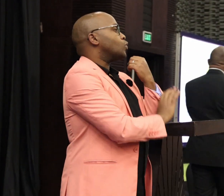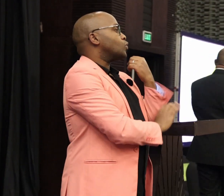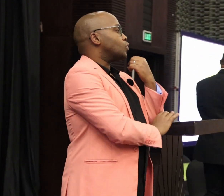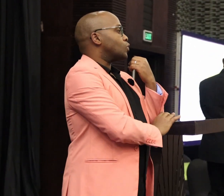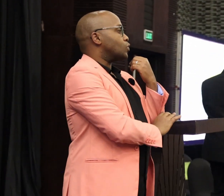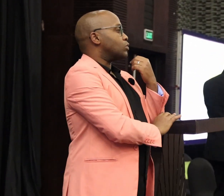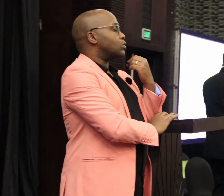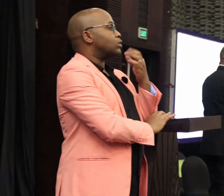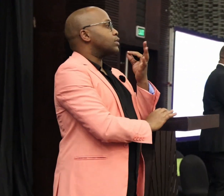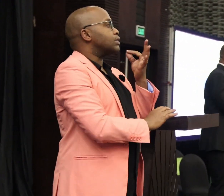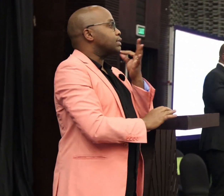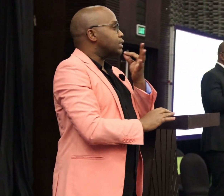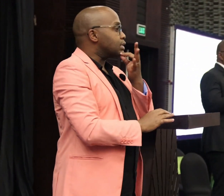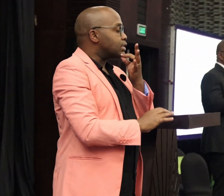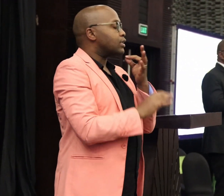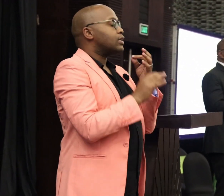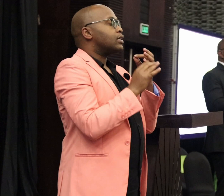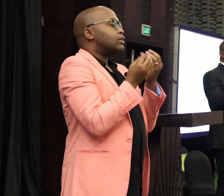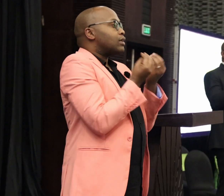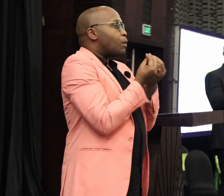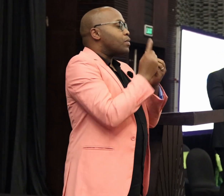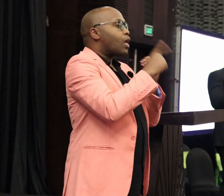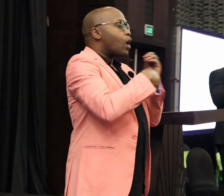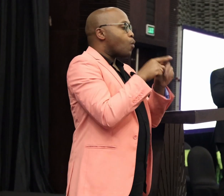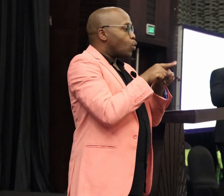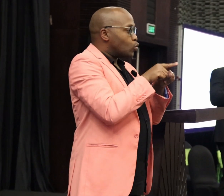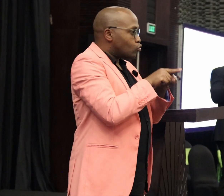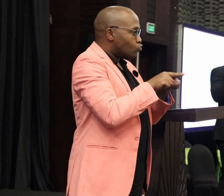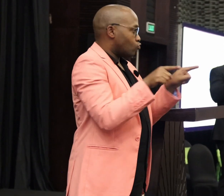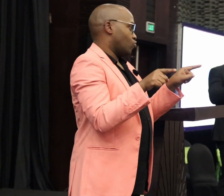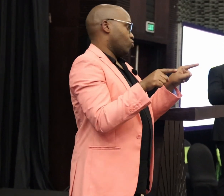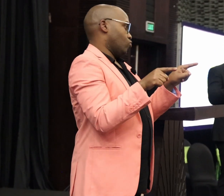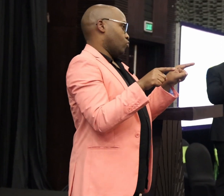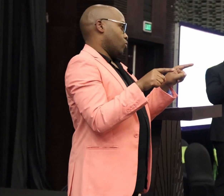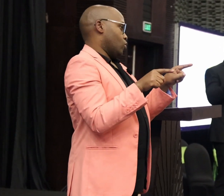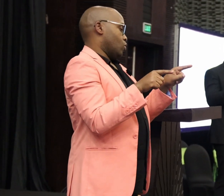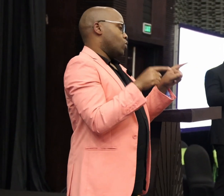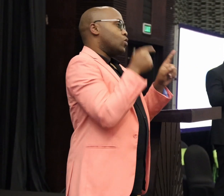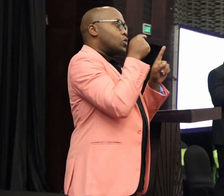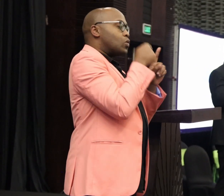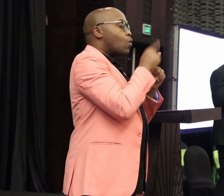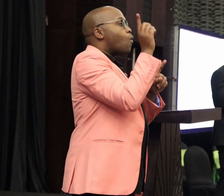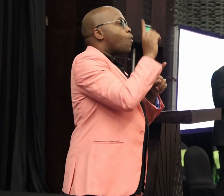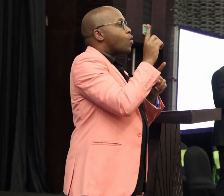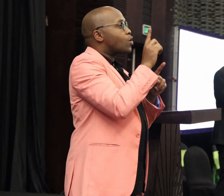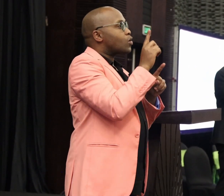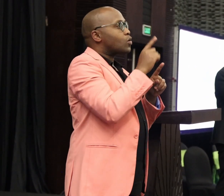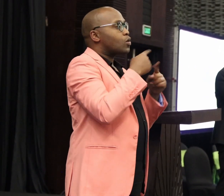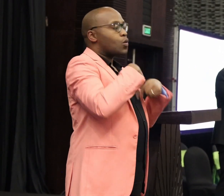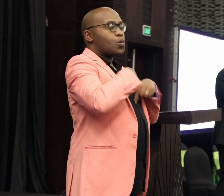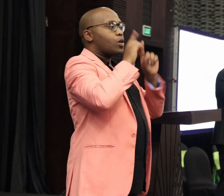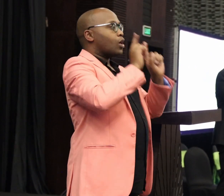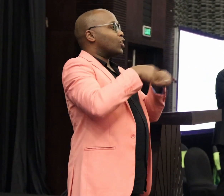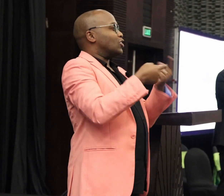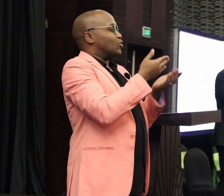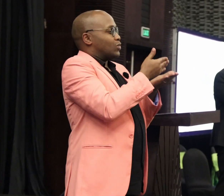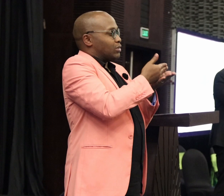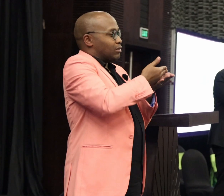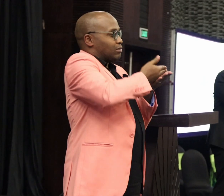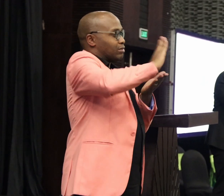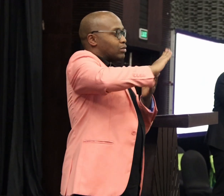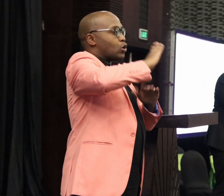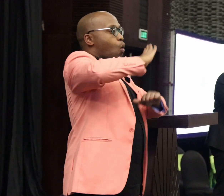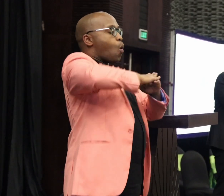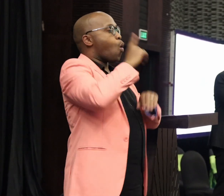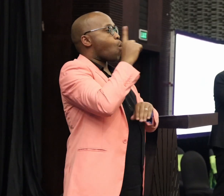you in the constitution that you shall not be discriminated against based on what? On your disability.